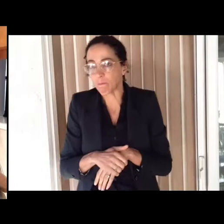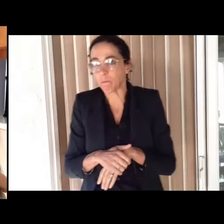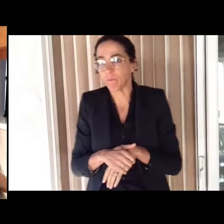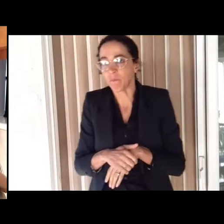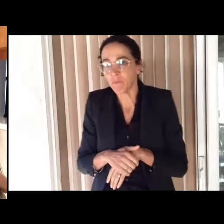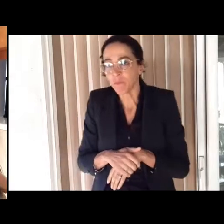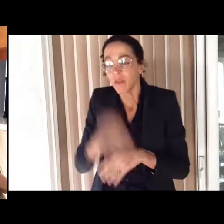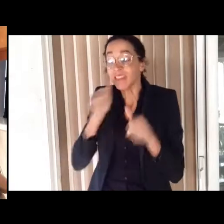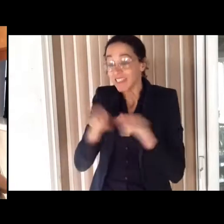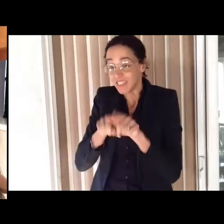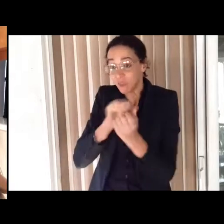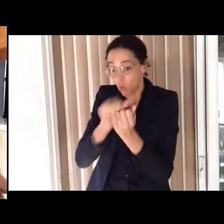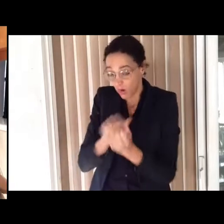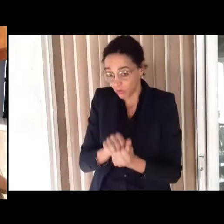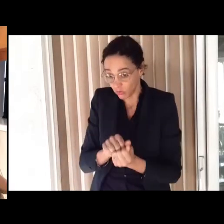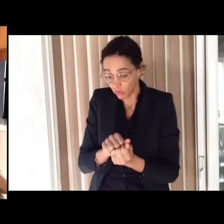sis wash,